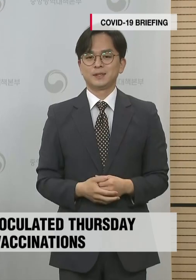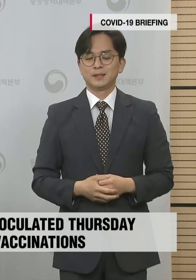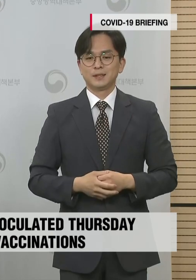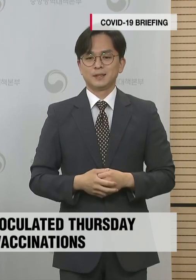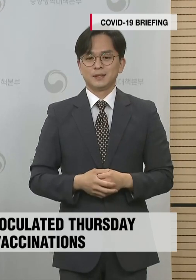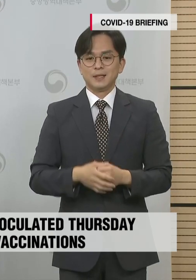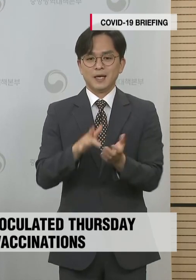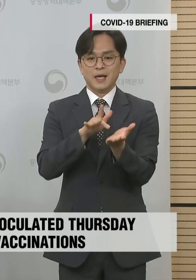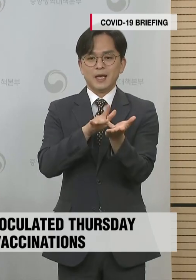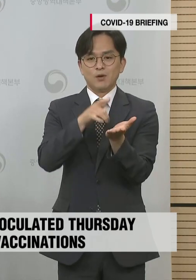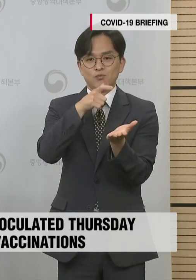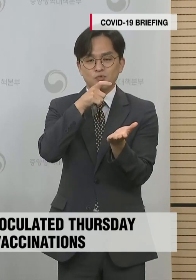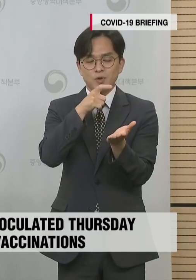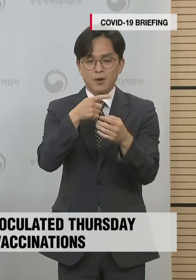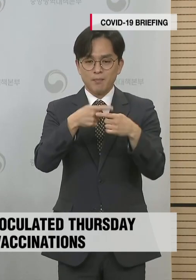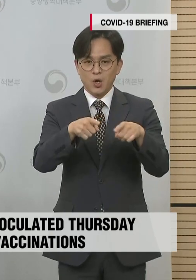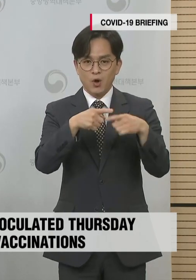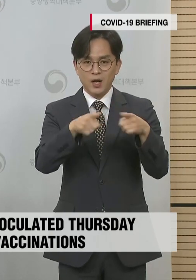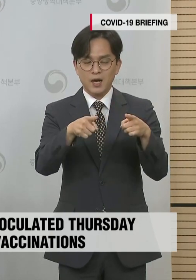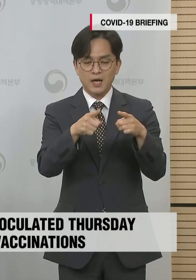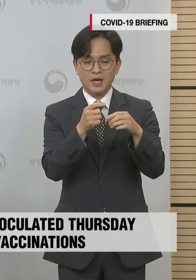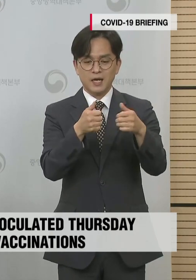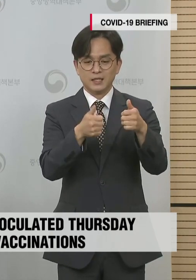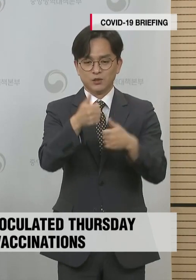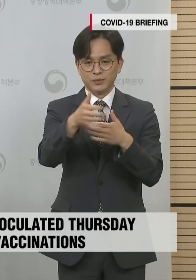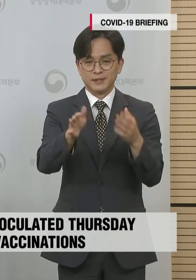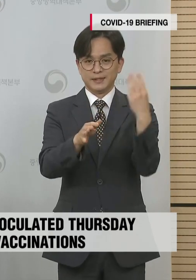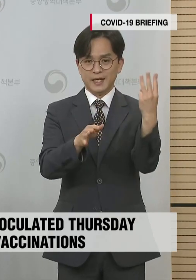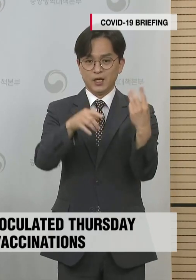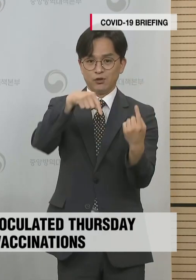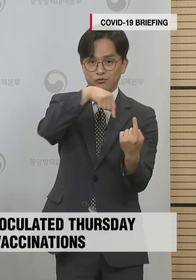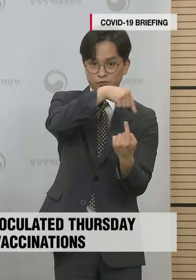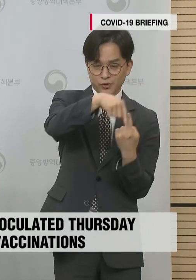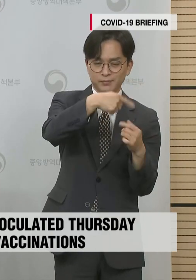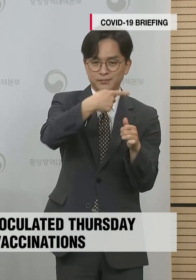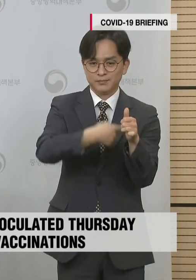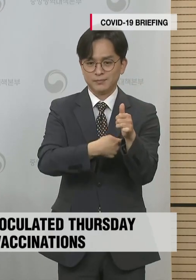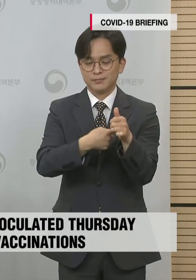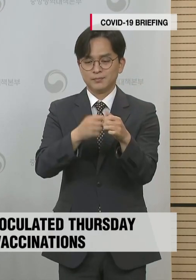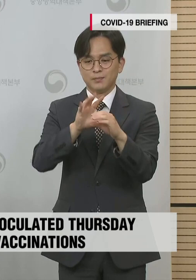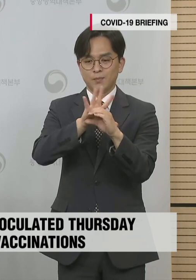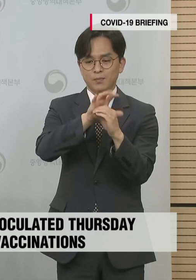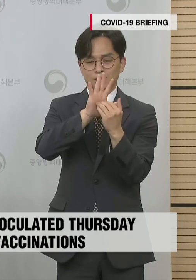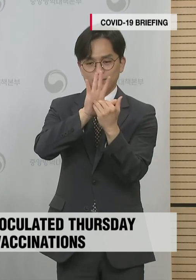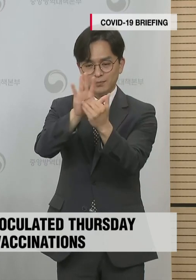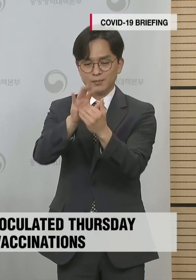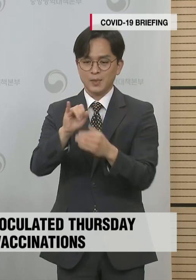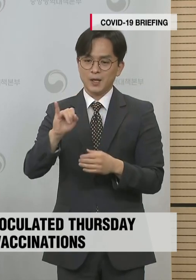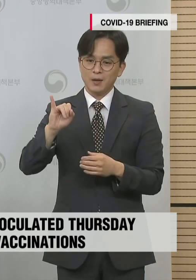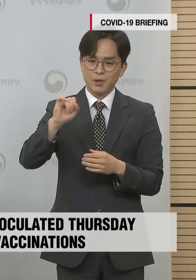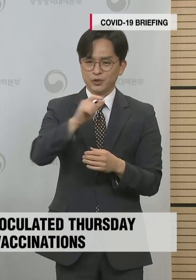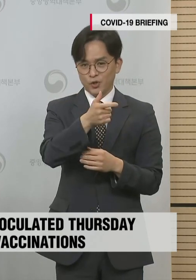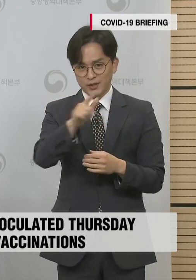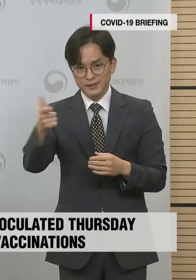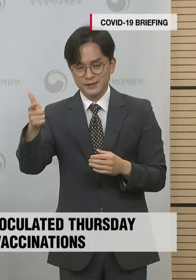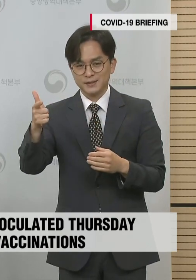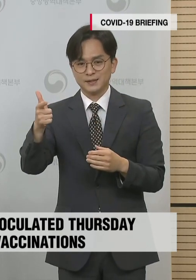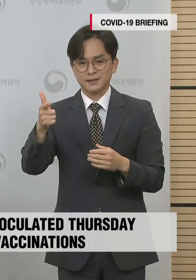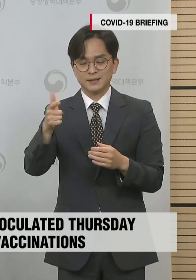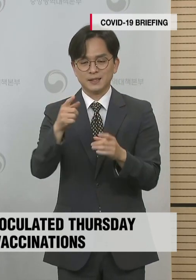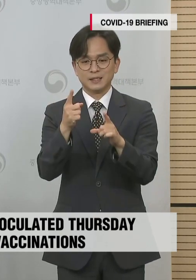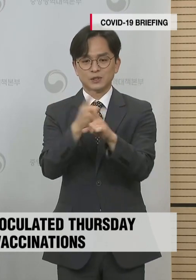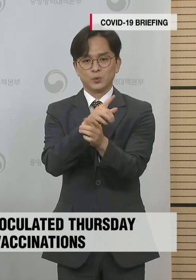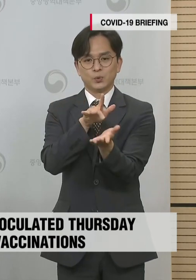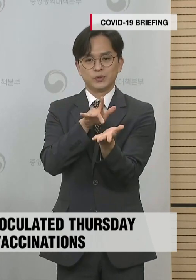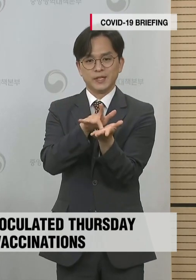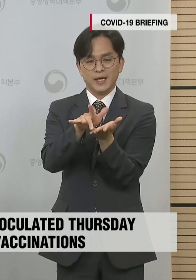criteria and standards utilizing these labs. And through such drug assessment labs, we